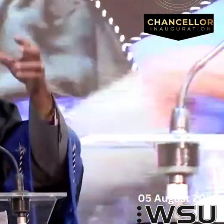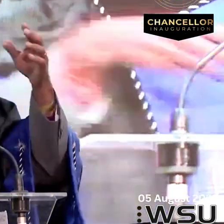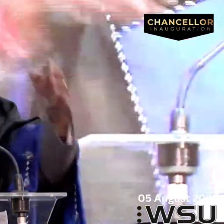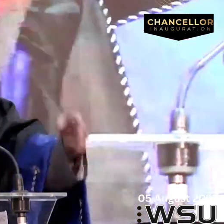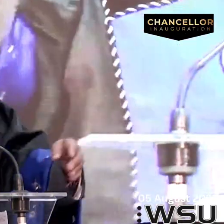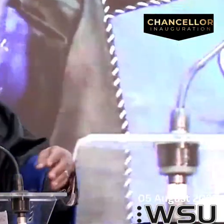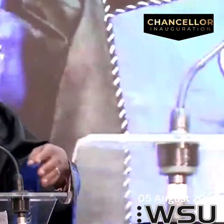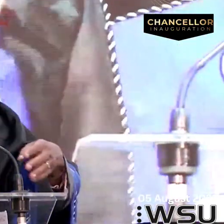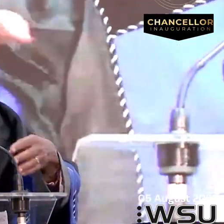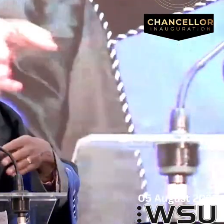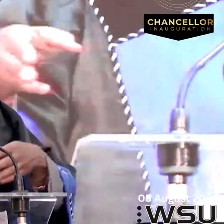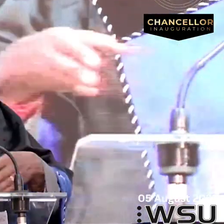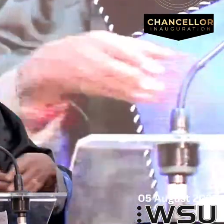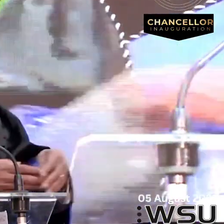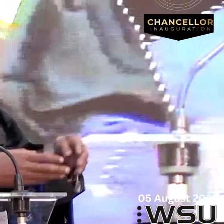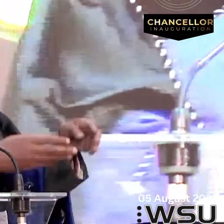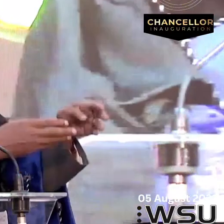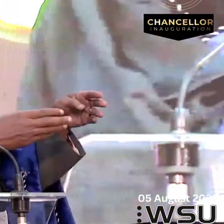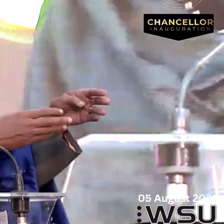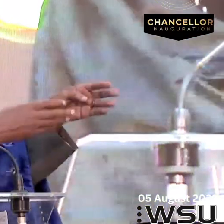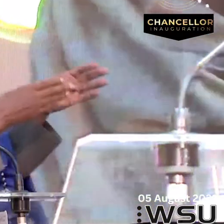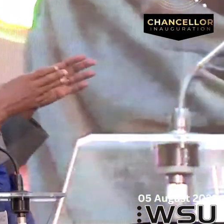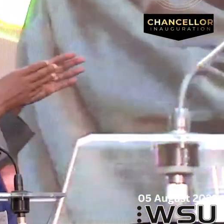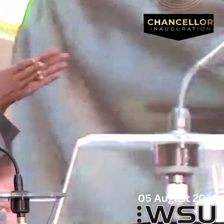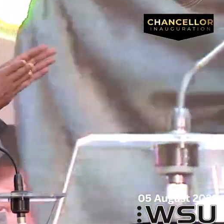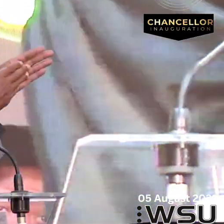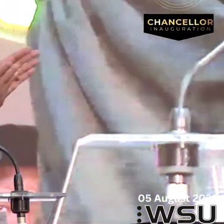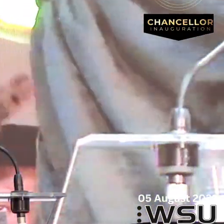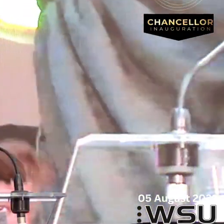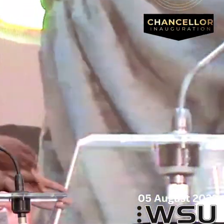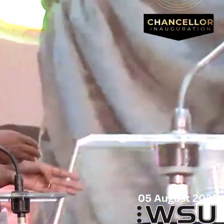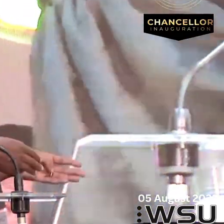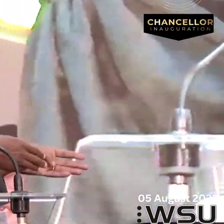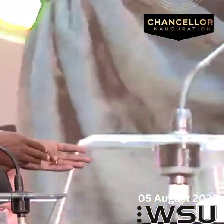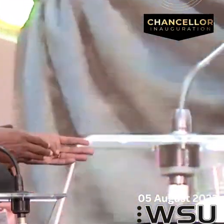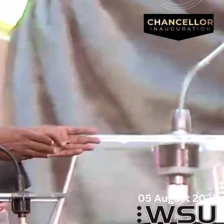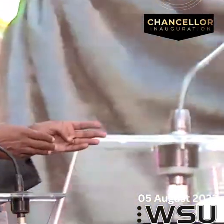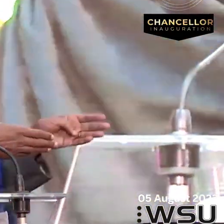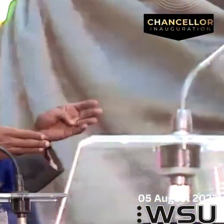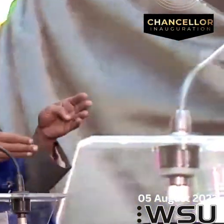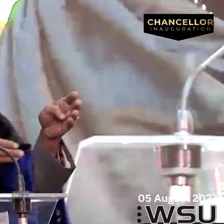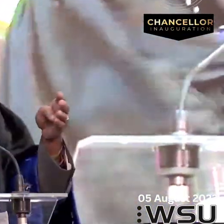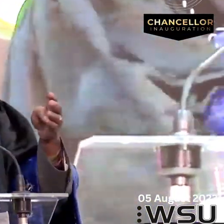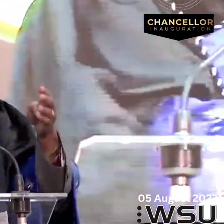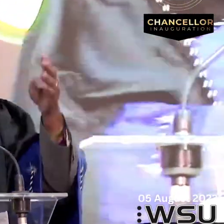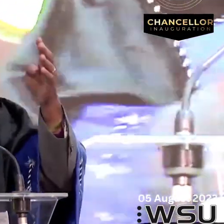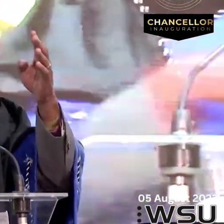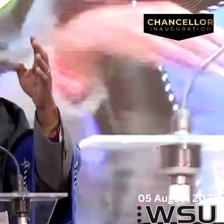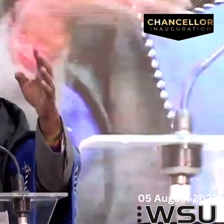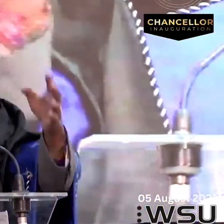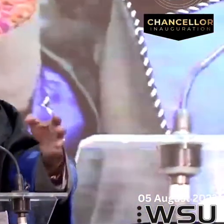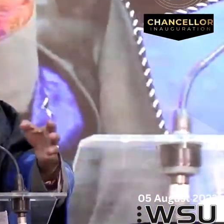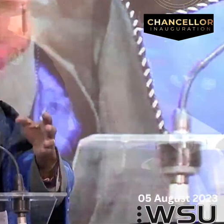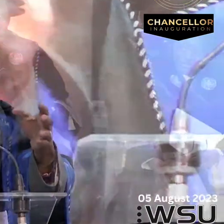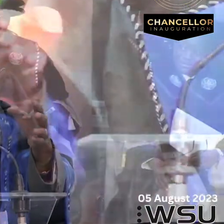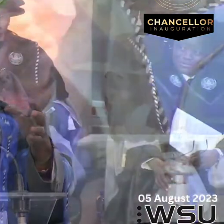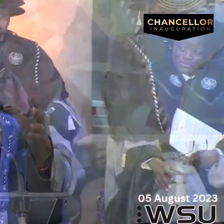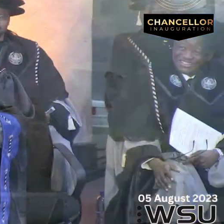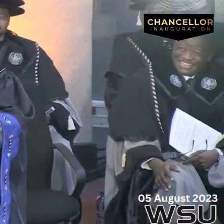bawafaka bakuhlanti. Kube uncinci ukutya endlini, kube mninzi